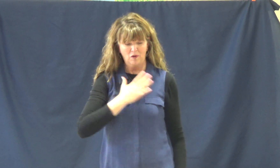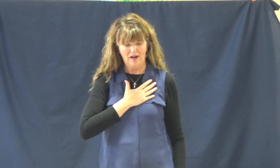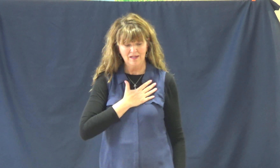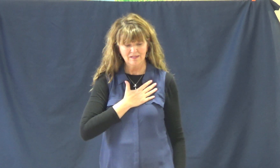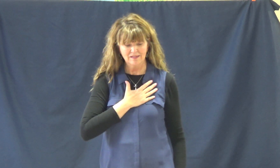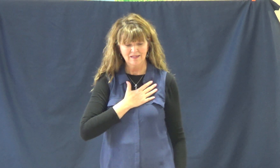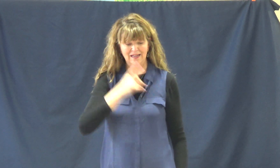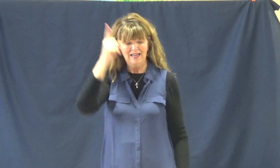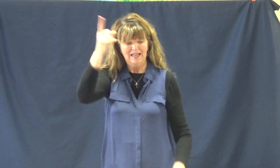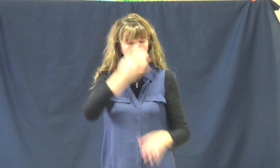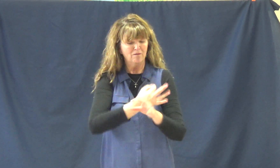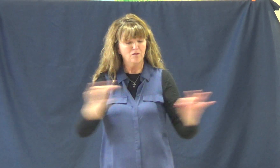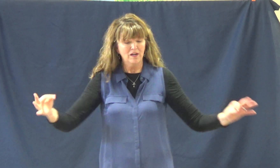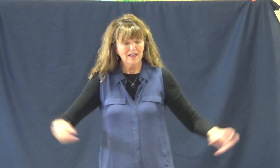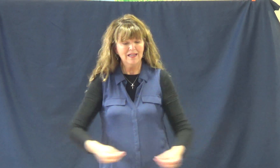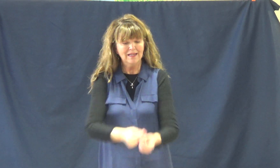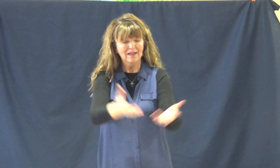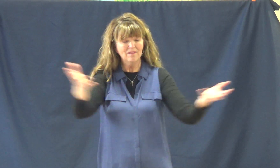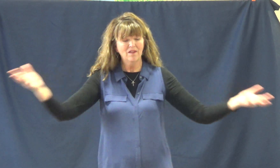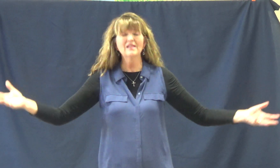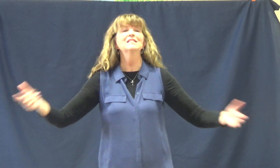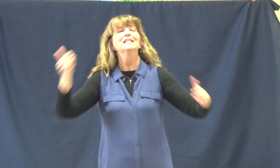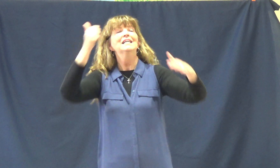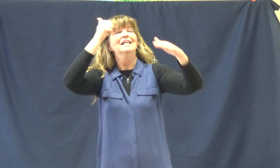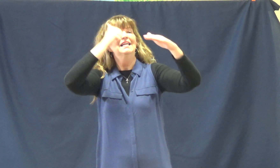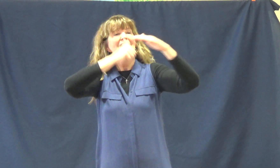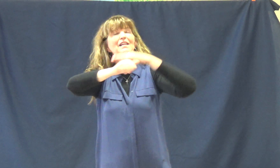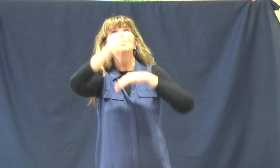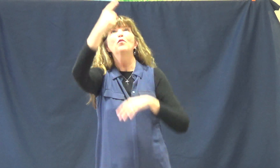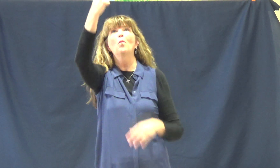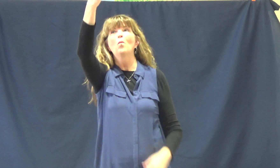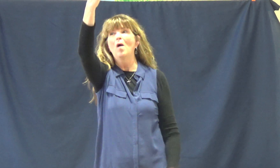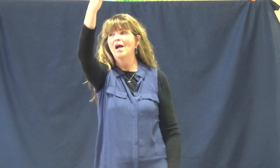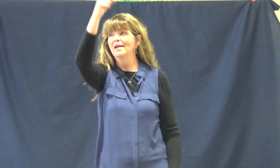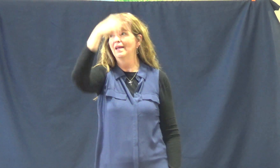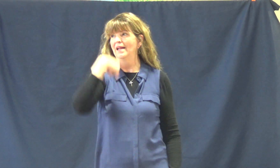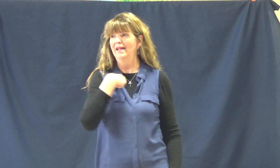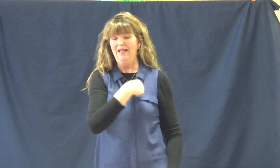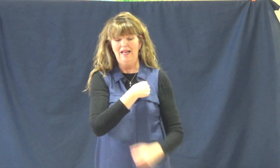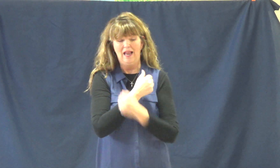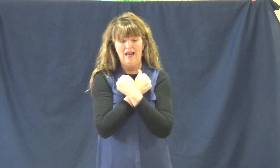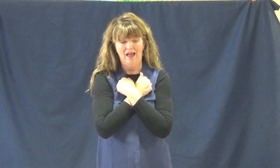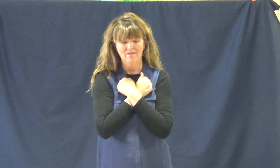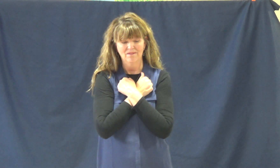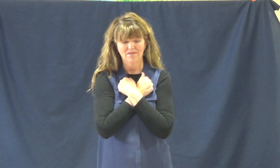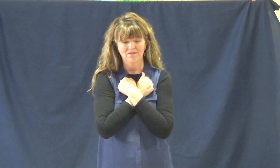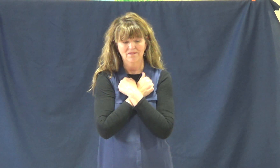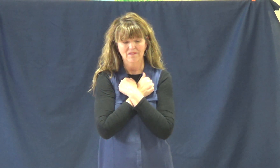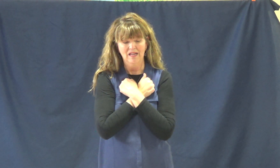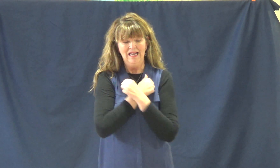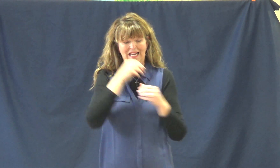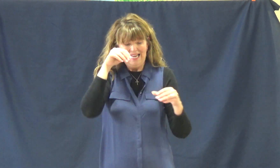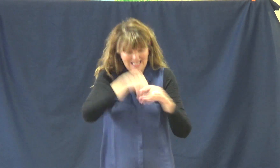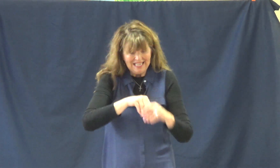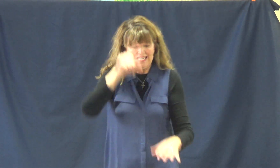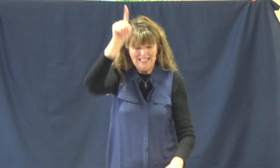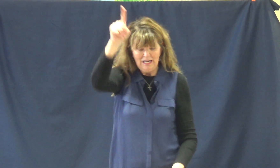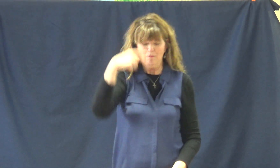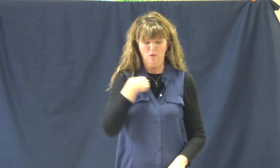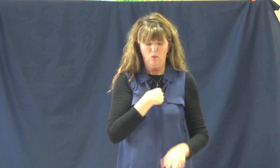his glorious grace, which he has freely given us in the one he loves. In